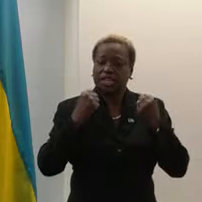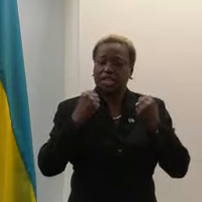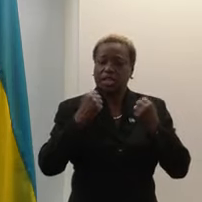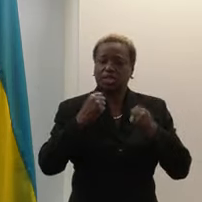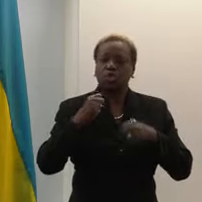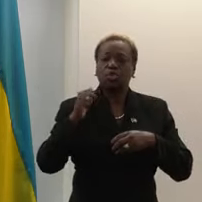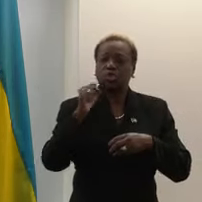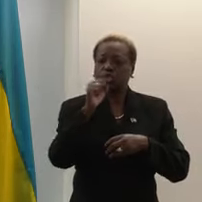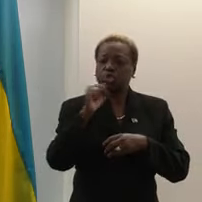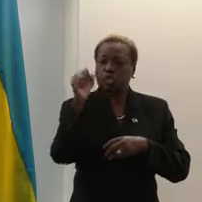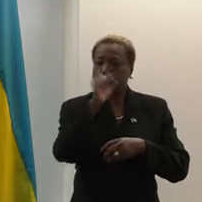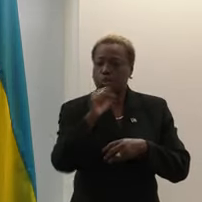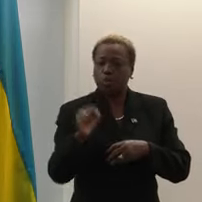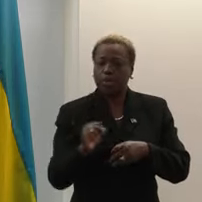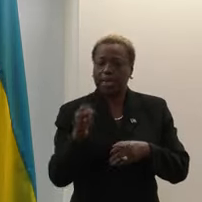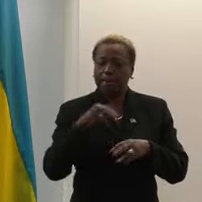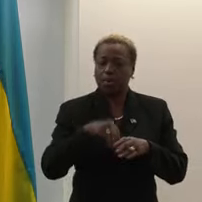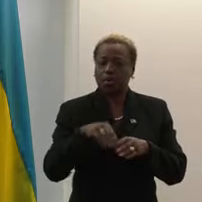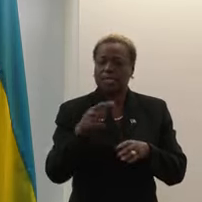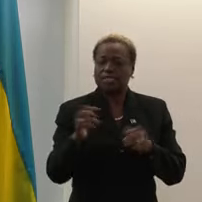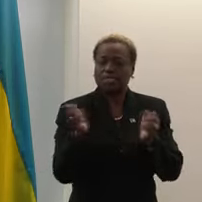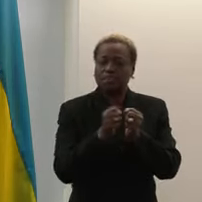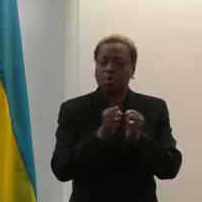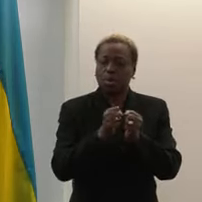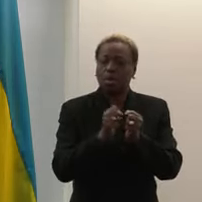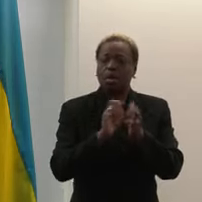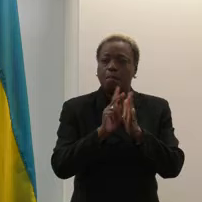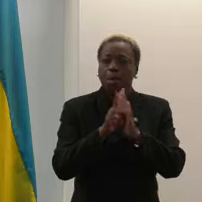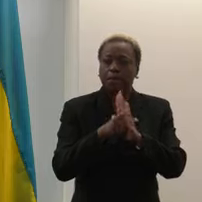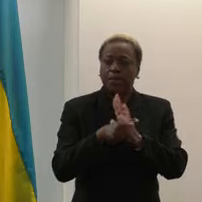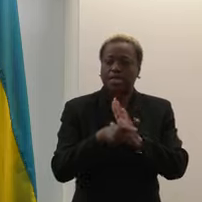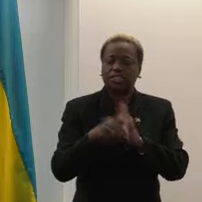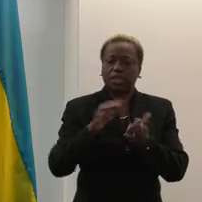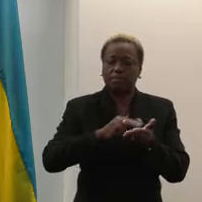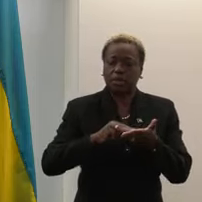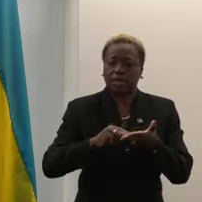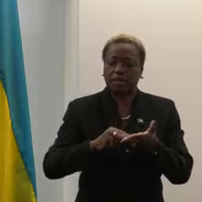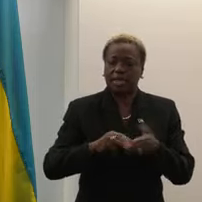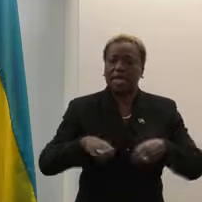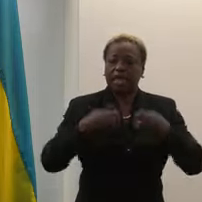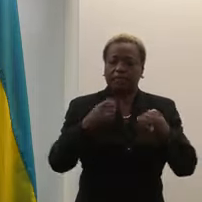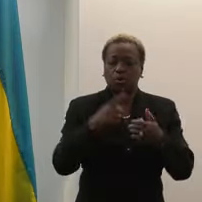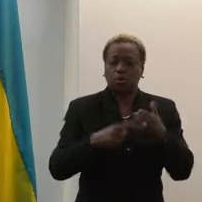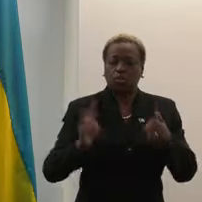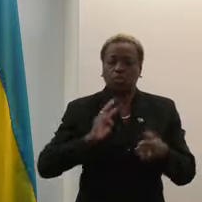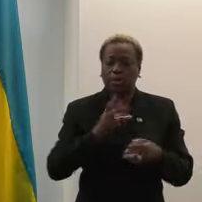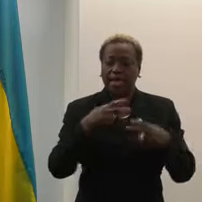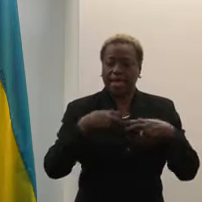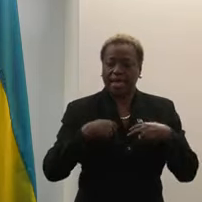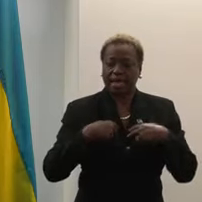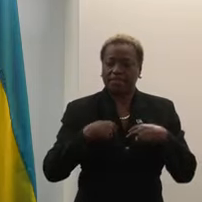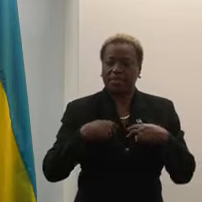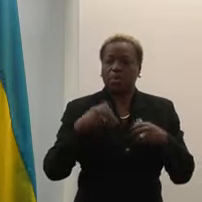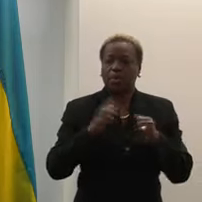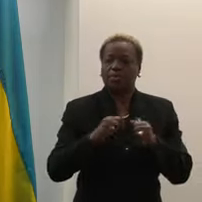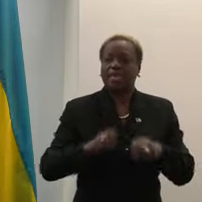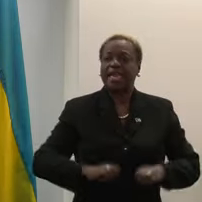superimpose a small population model given what we have with existing